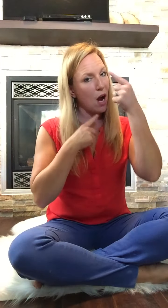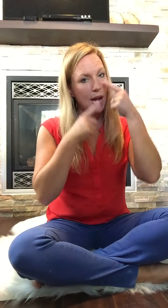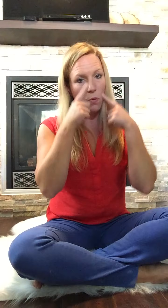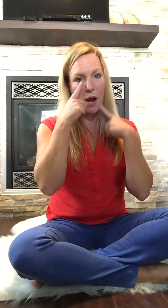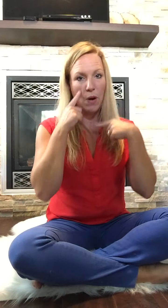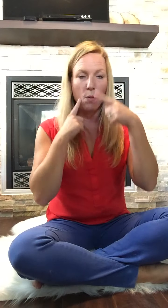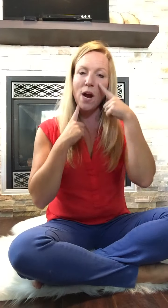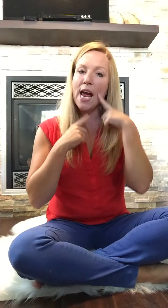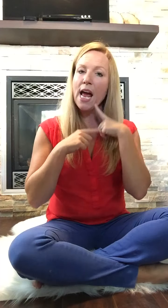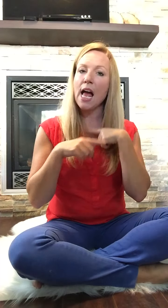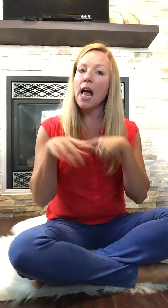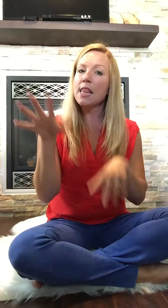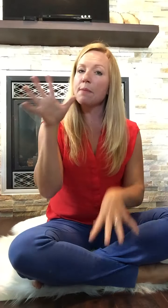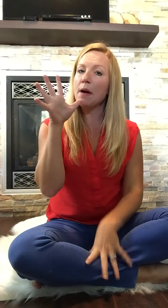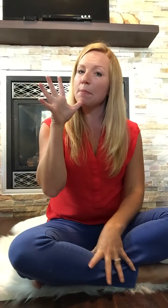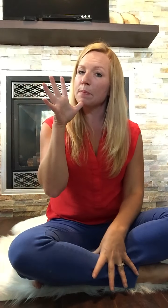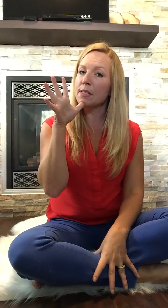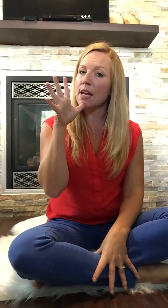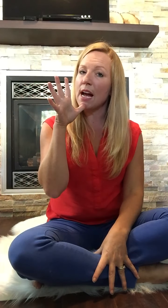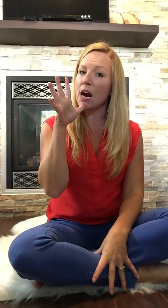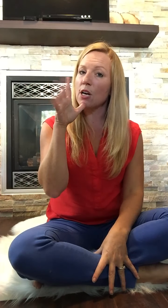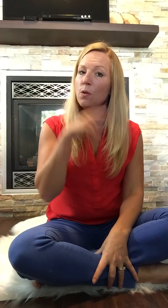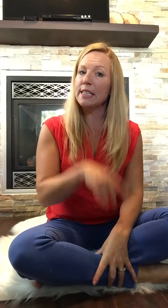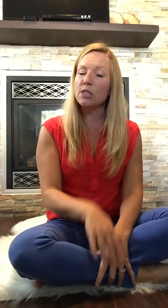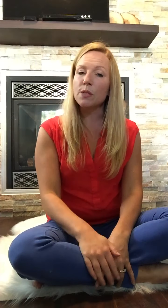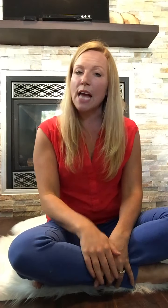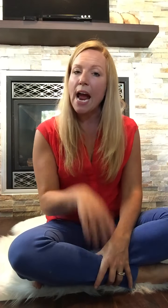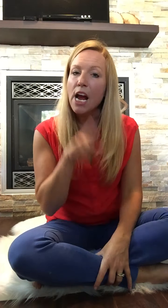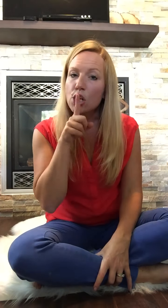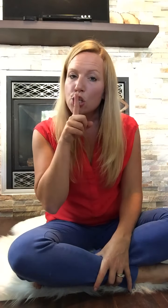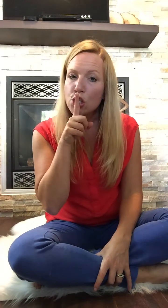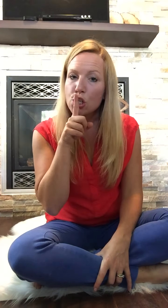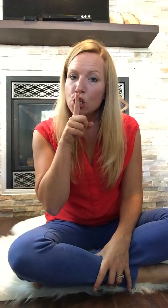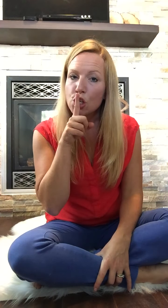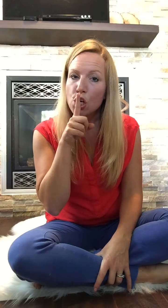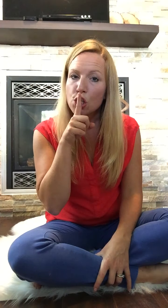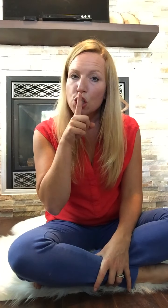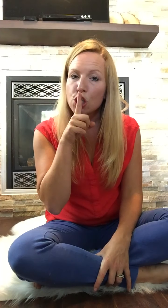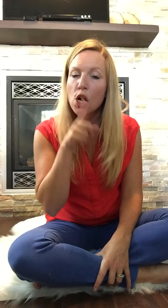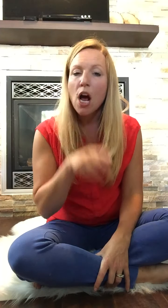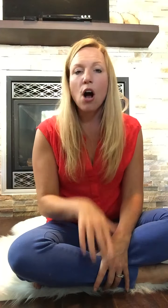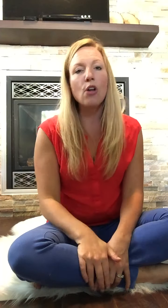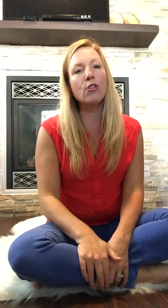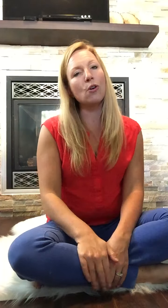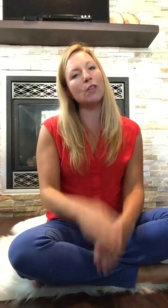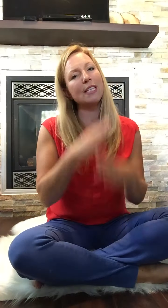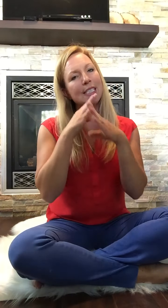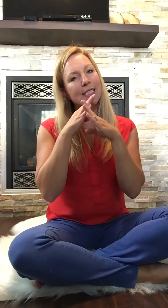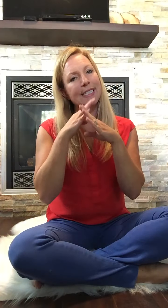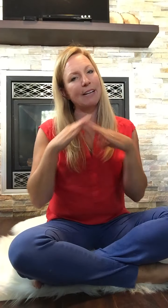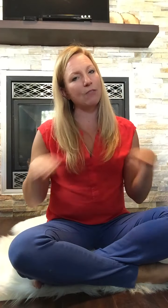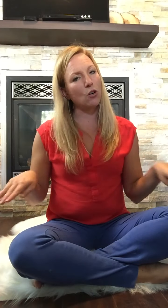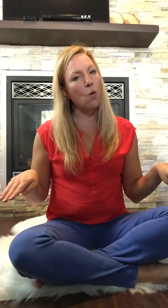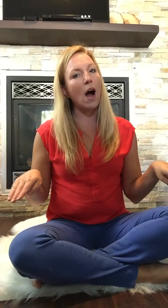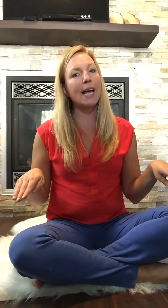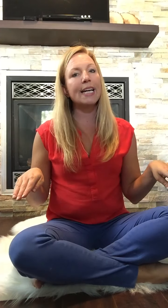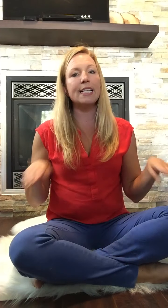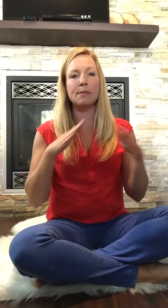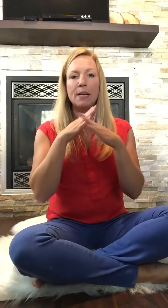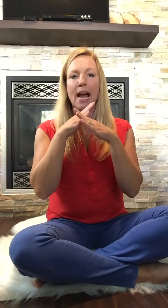cry, wah, wah, wah. The mums are going to say, shh, shh, shh. Although this is the sign for quiet. It's a big